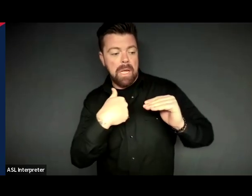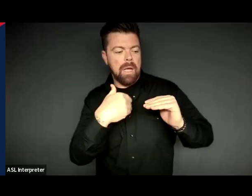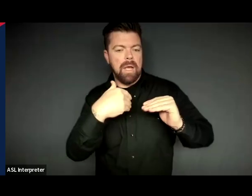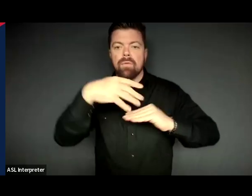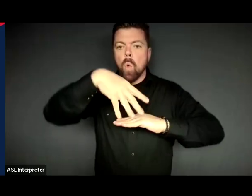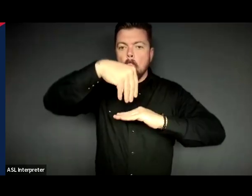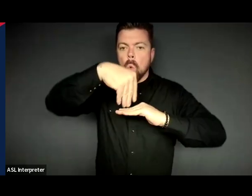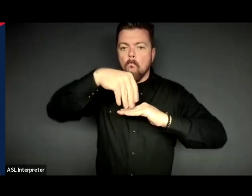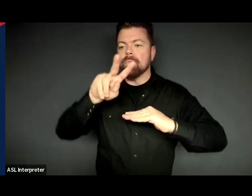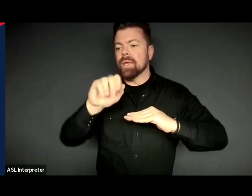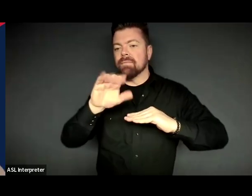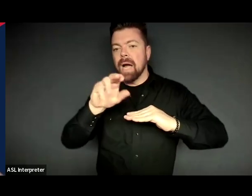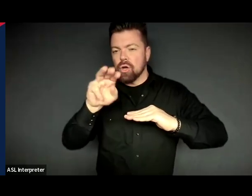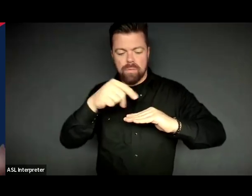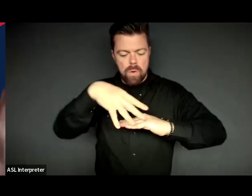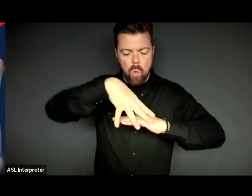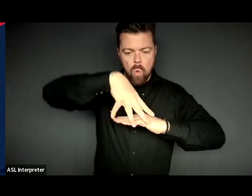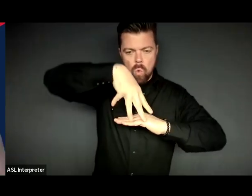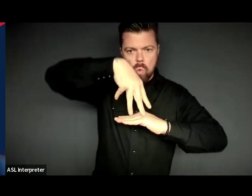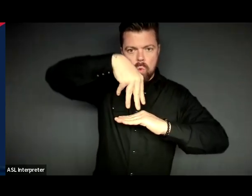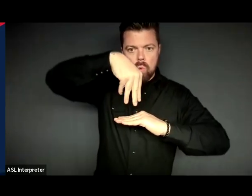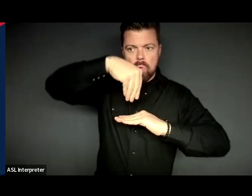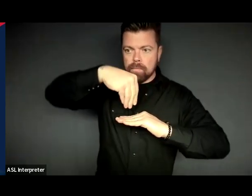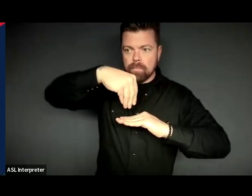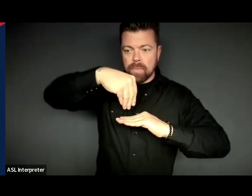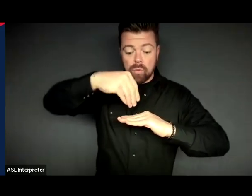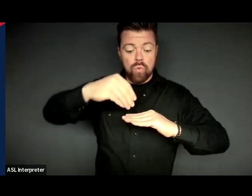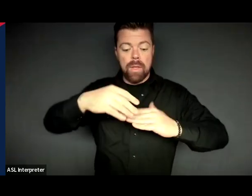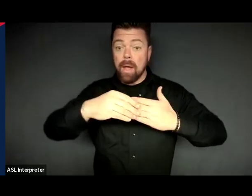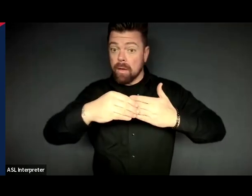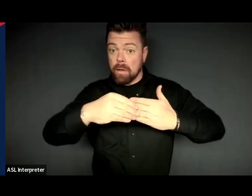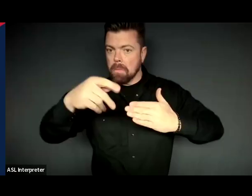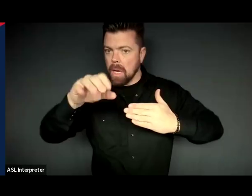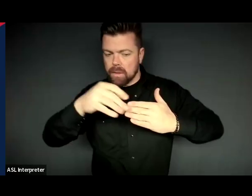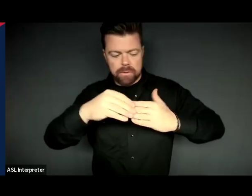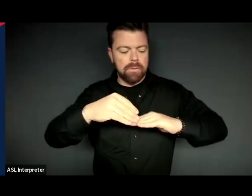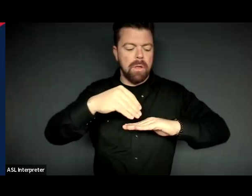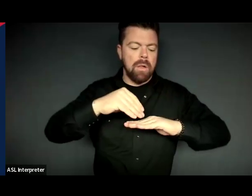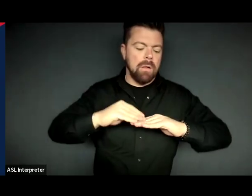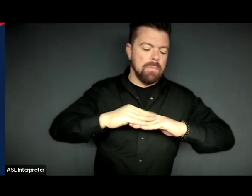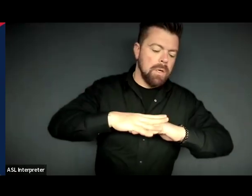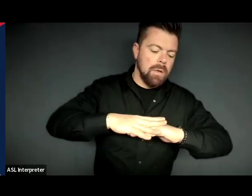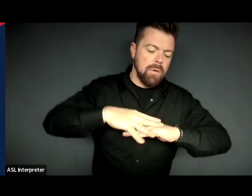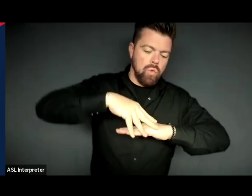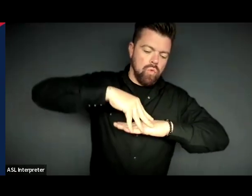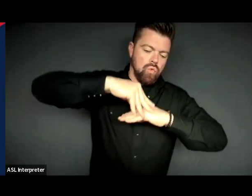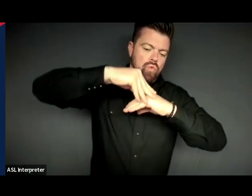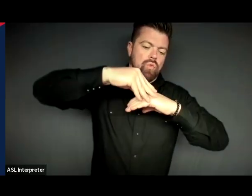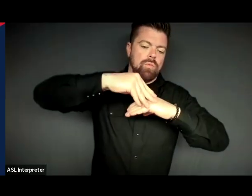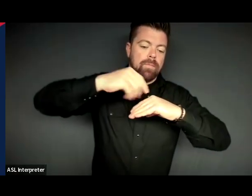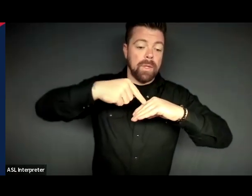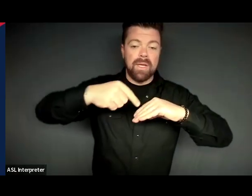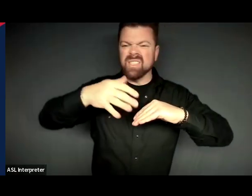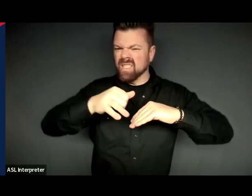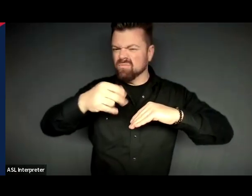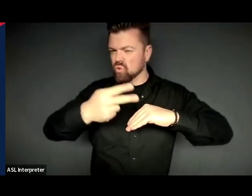that goes on onto the through this plastic the wound. It stays on for 2 or 3 days at a time, and